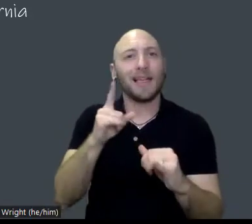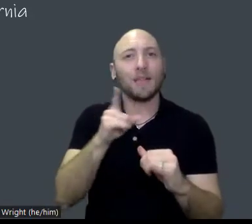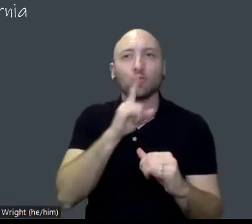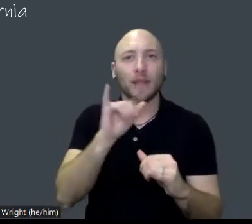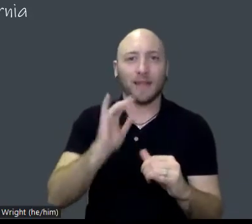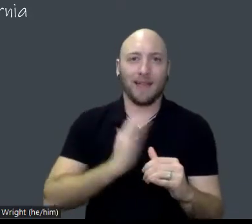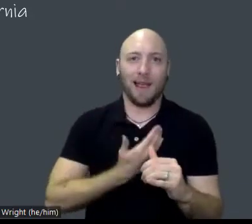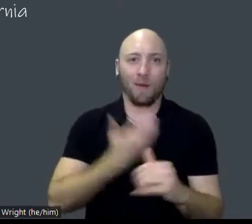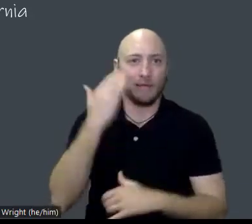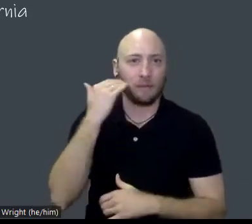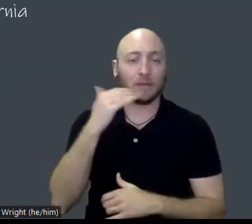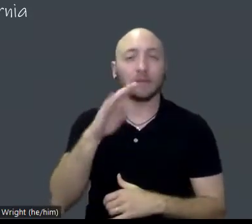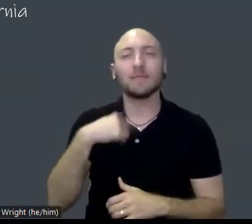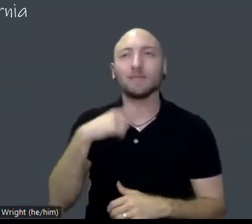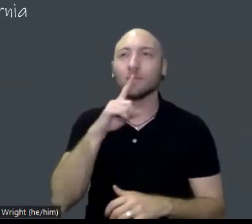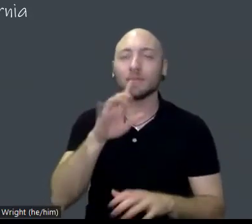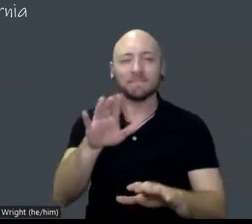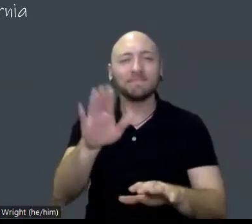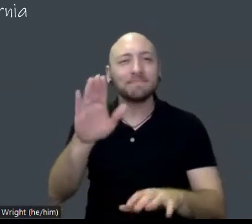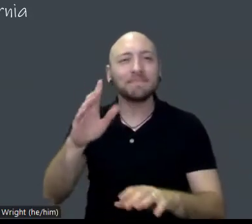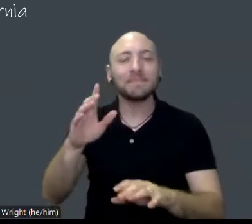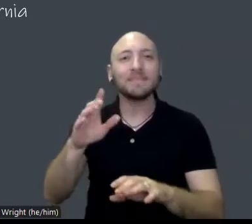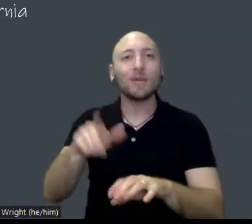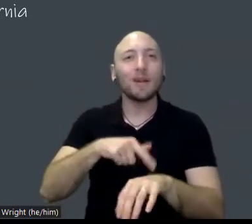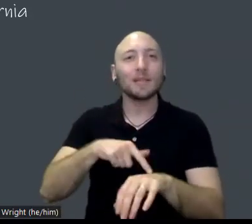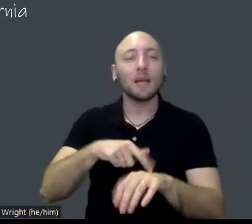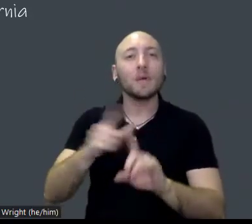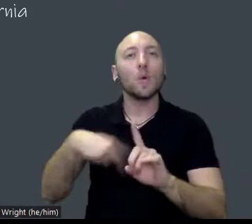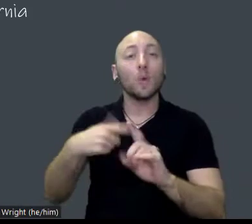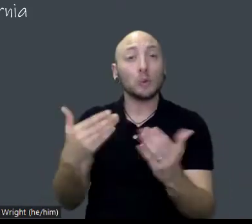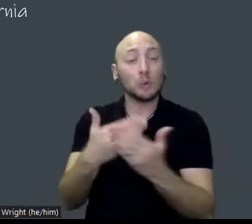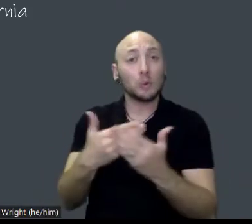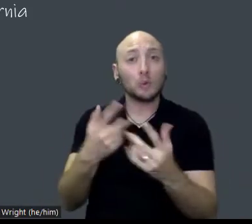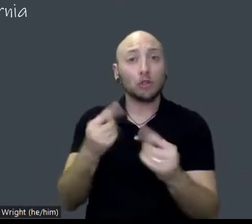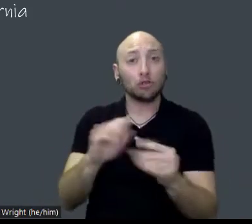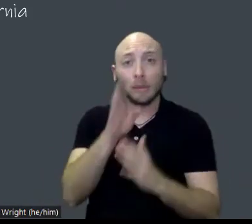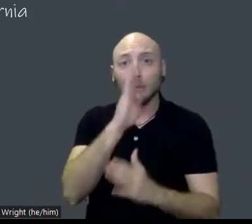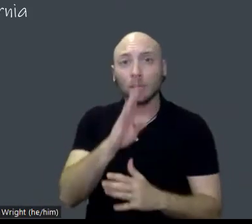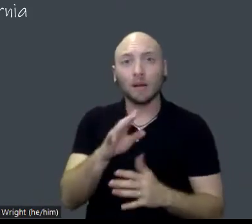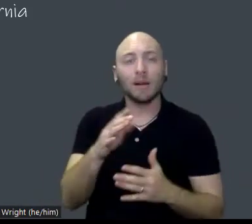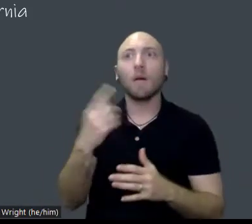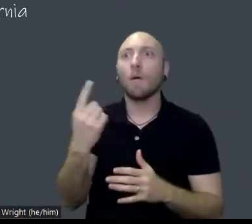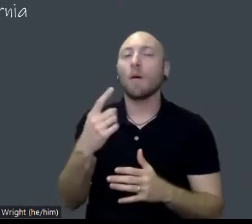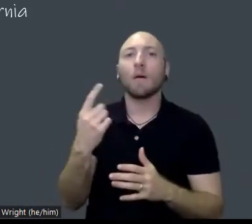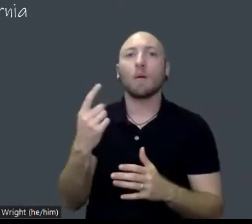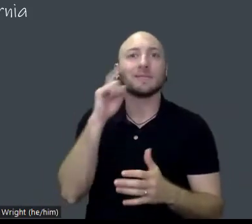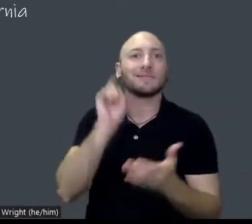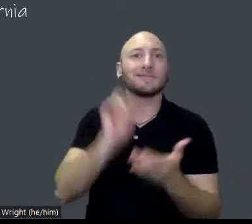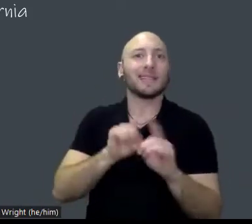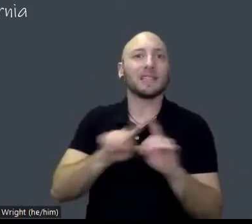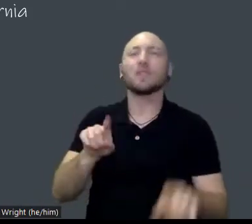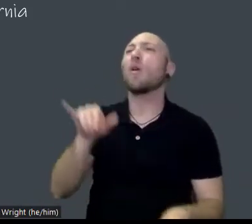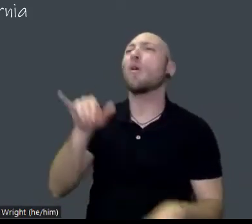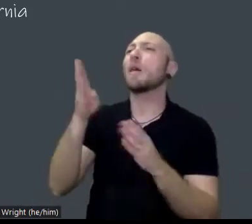when I was trying to get sober, I was able to only pick out the differences. Like that person doesn't look like me. That person didn't grow up like I did.